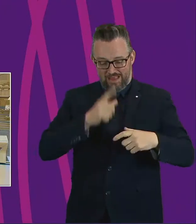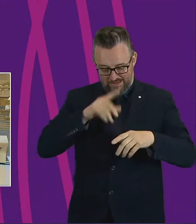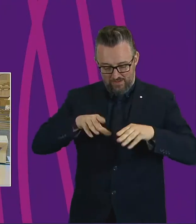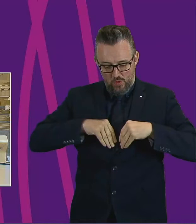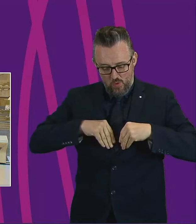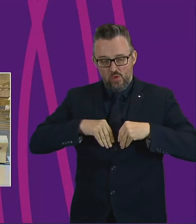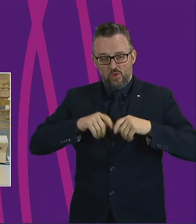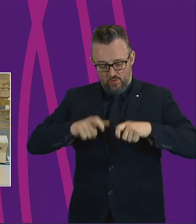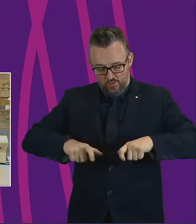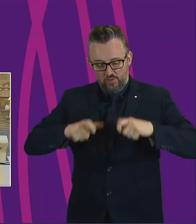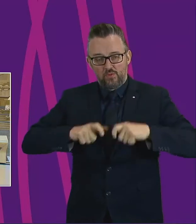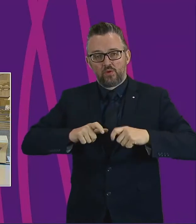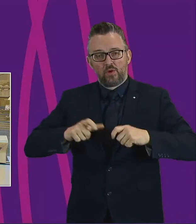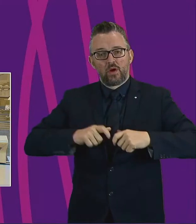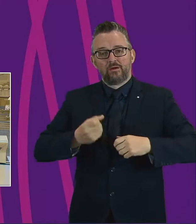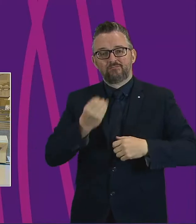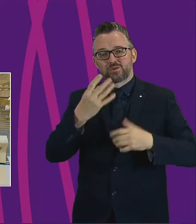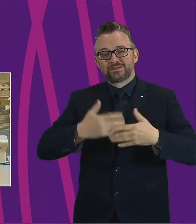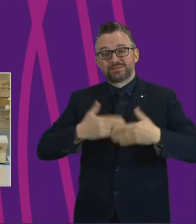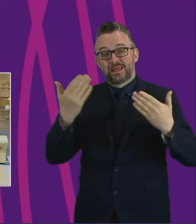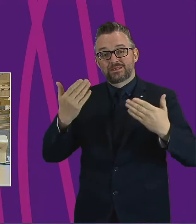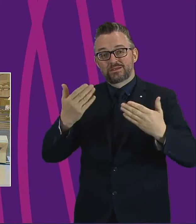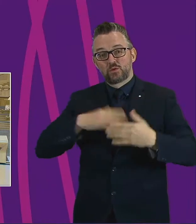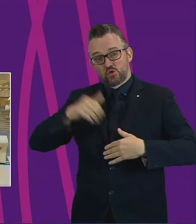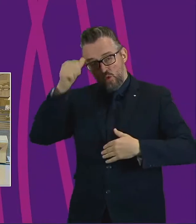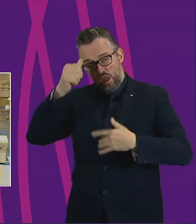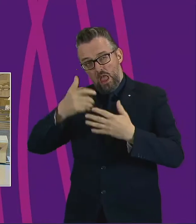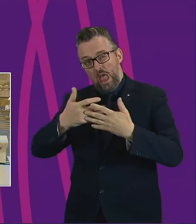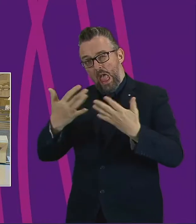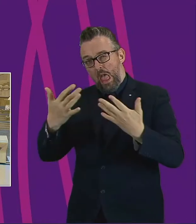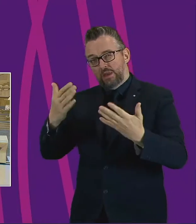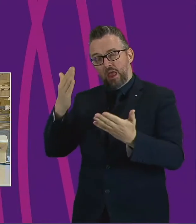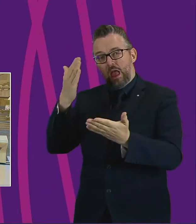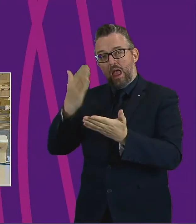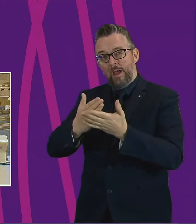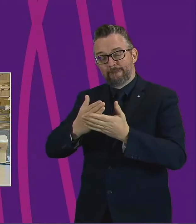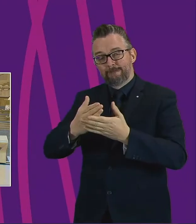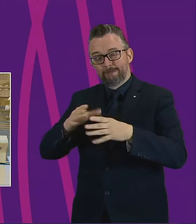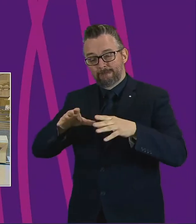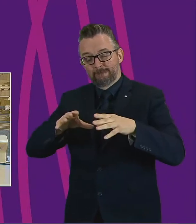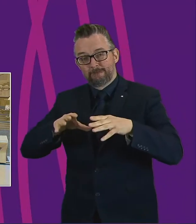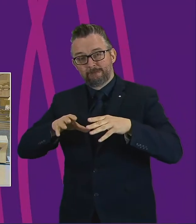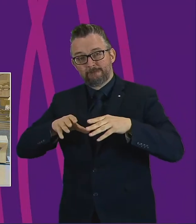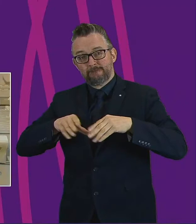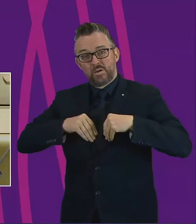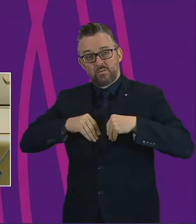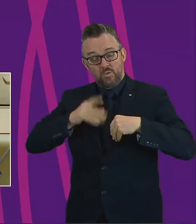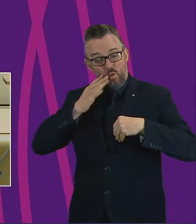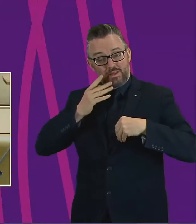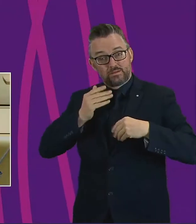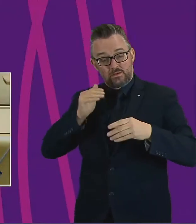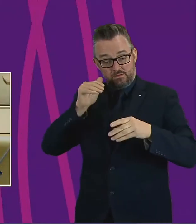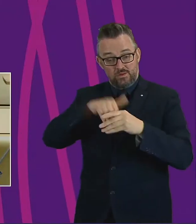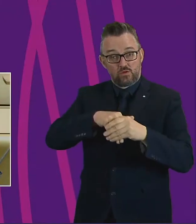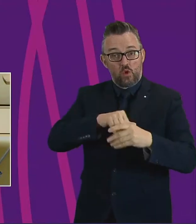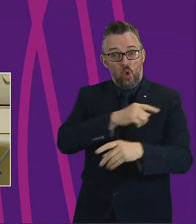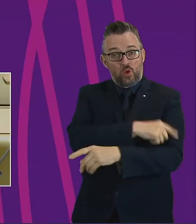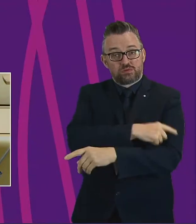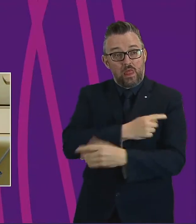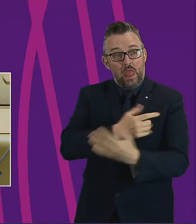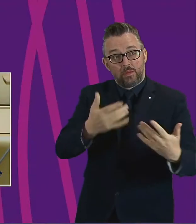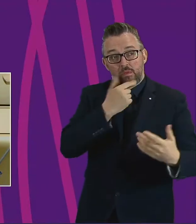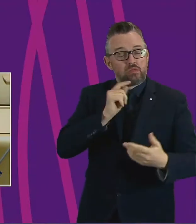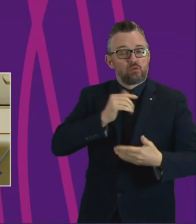is not possible to be certain exactly how many people have contracted the disease after admission to hospital. However, the